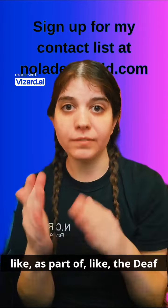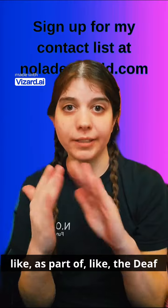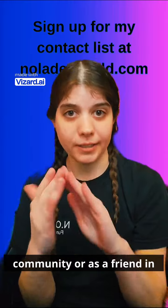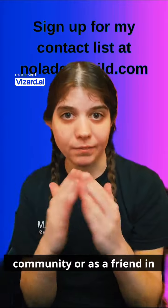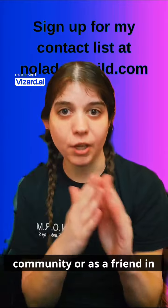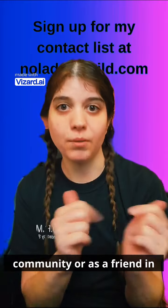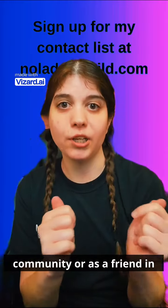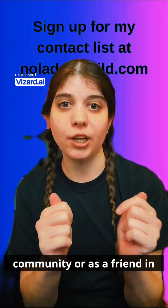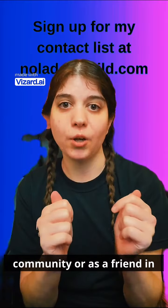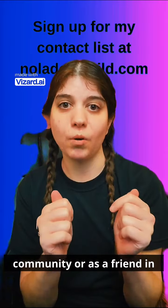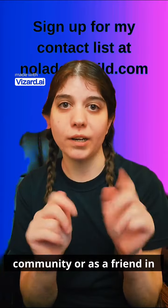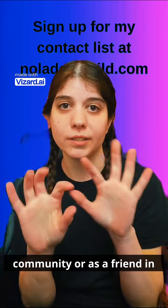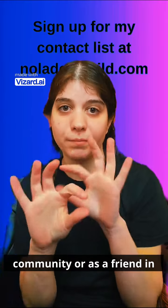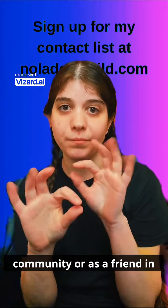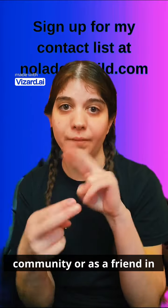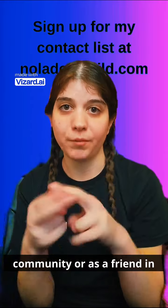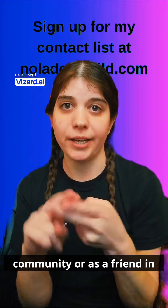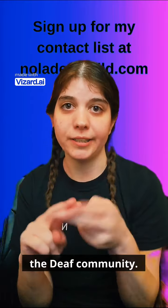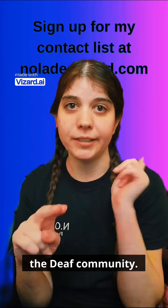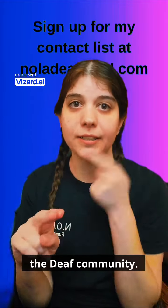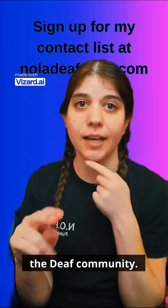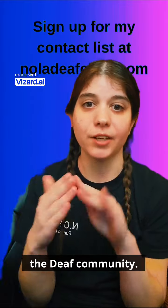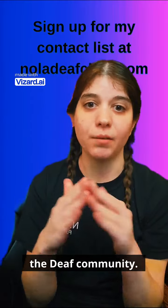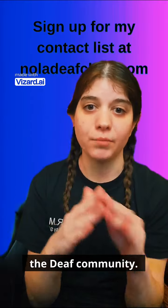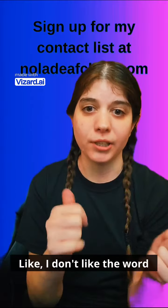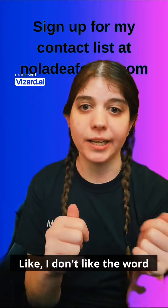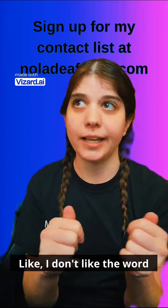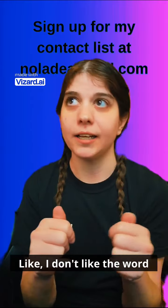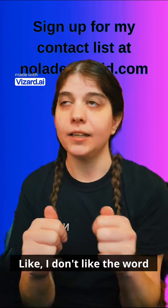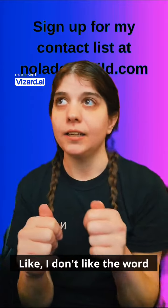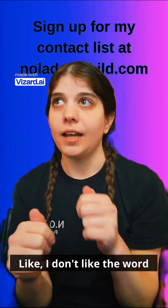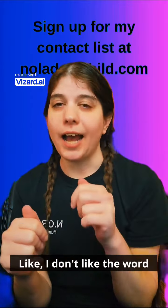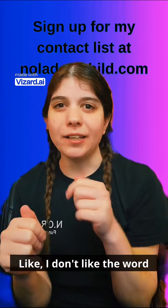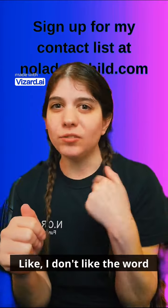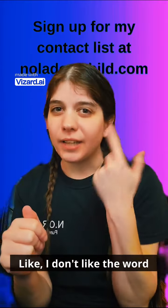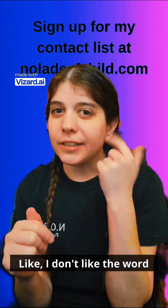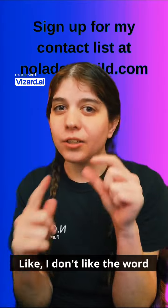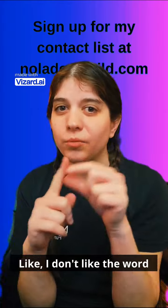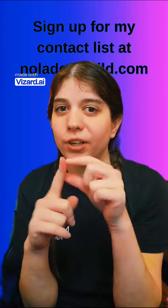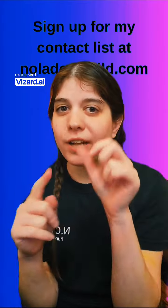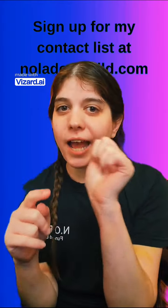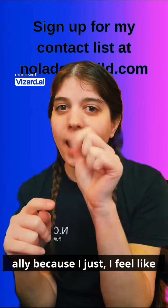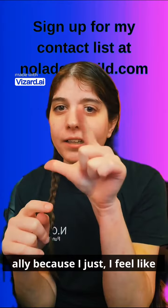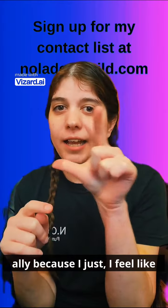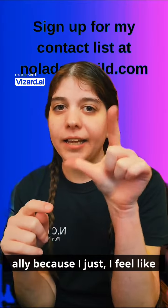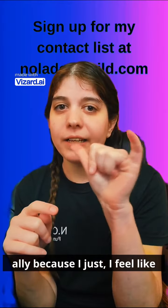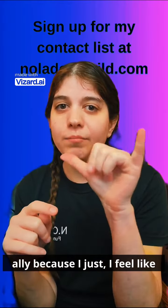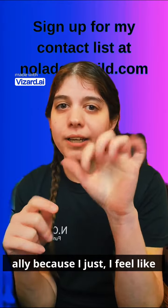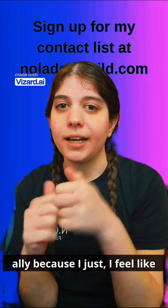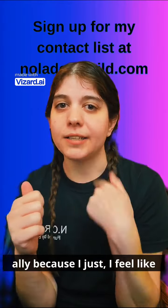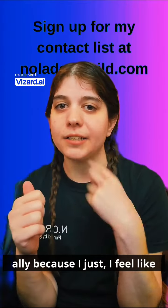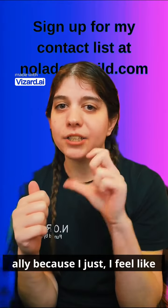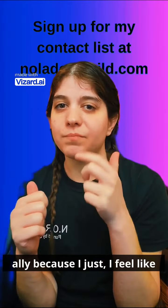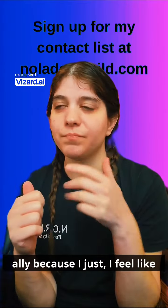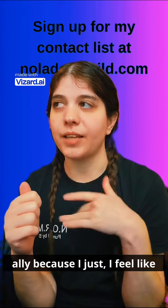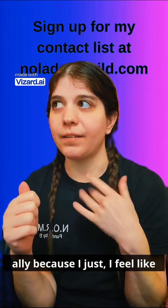deaf community, or as a friend in the deaf community. I don't like the word ally, because I